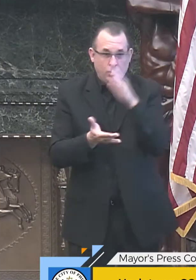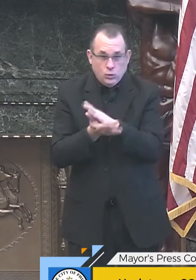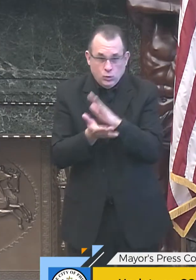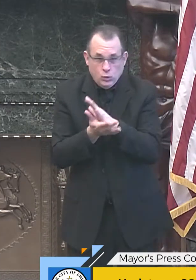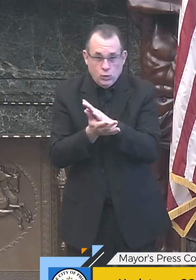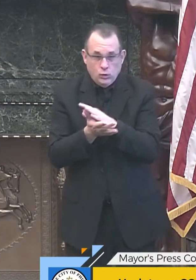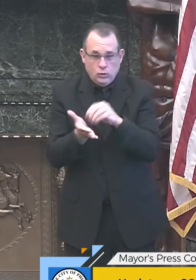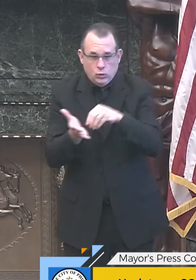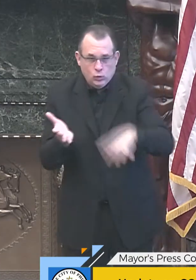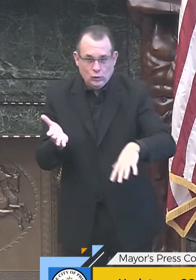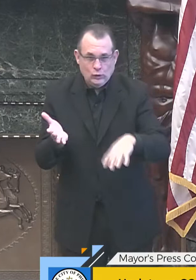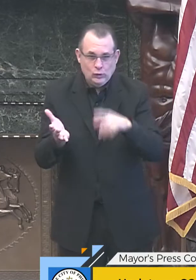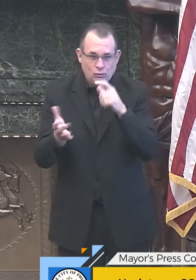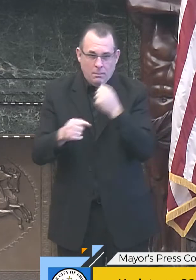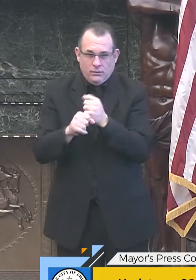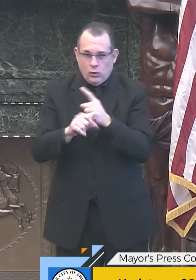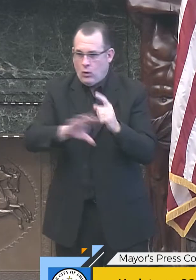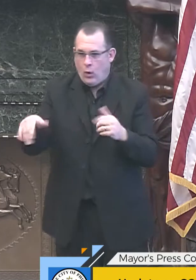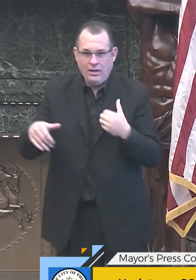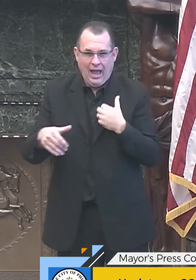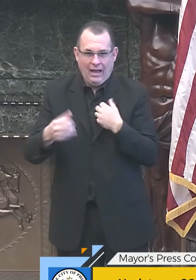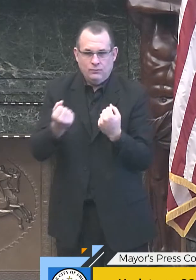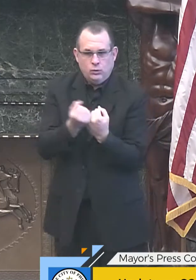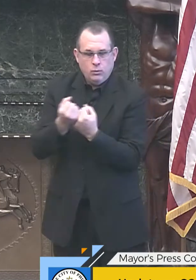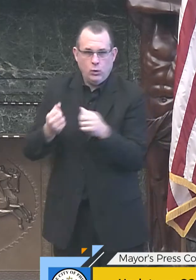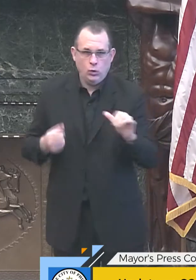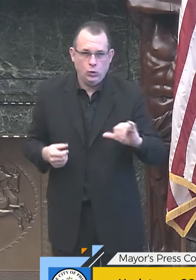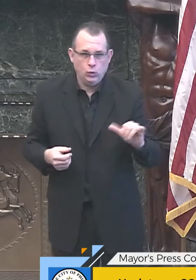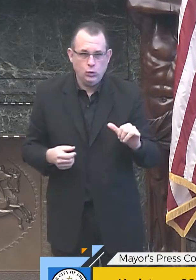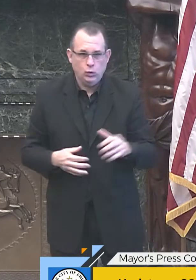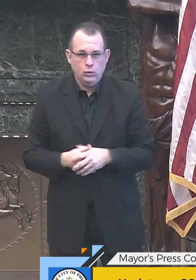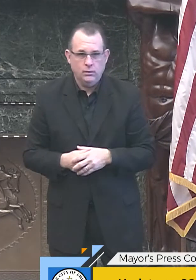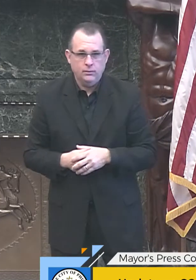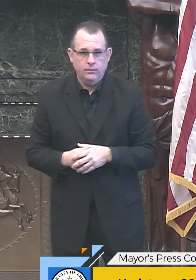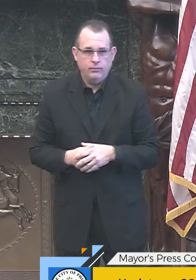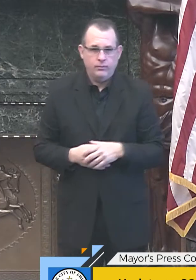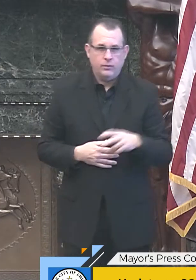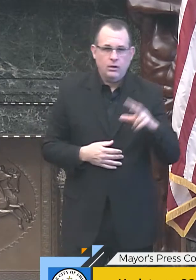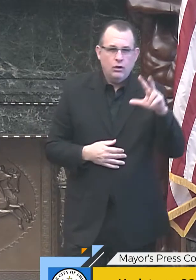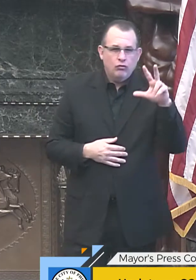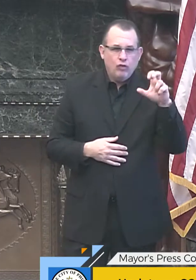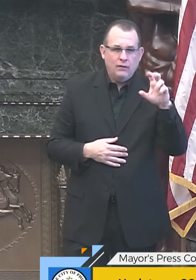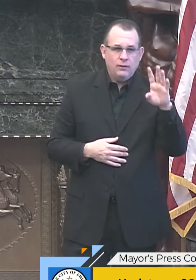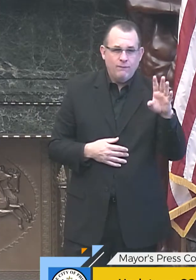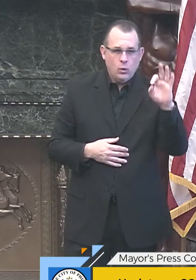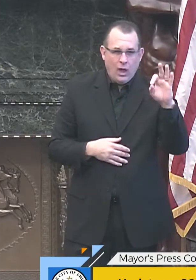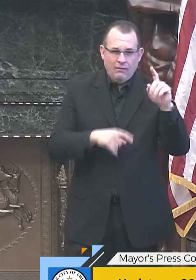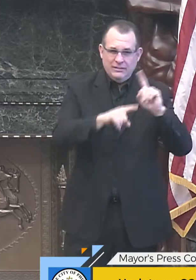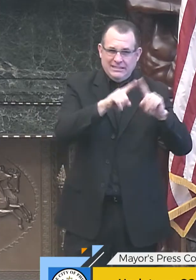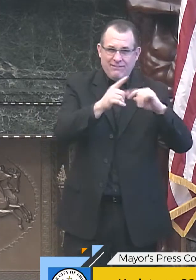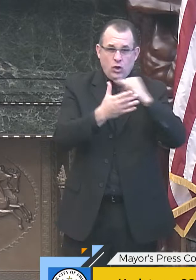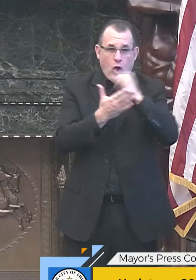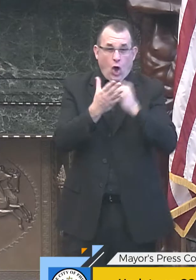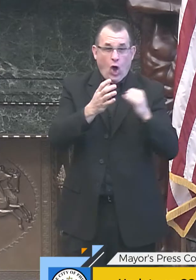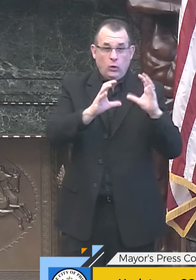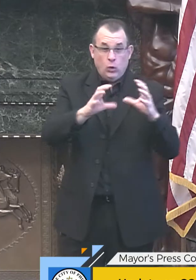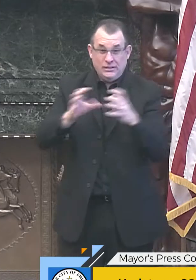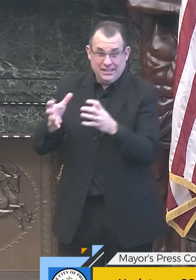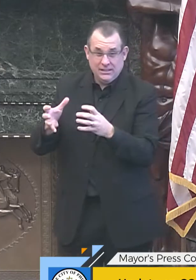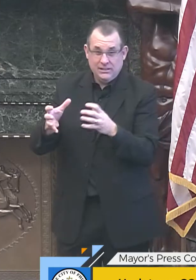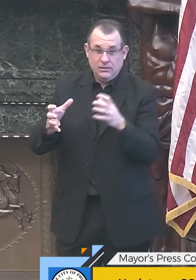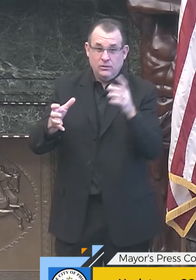pandemic. We're also pleased to share that 349 arts organizations will receive nearly $3